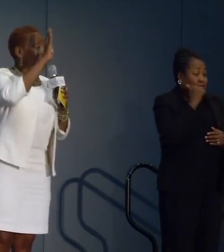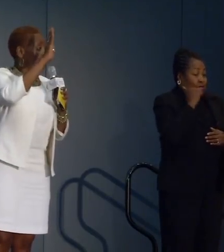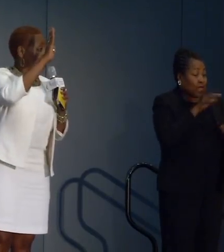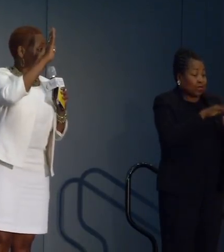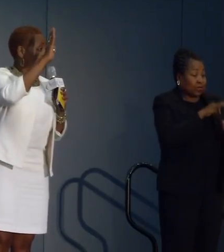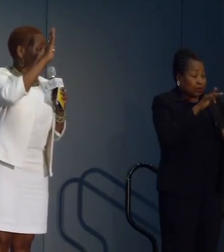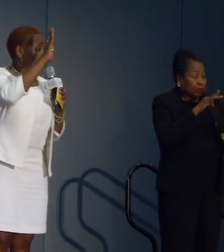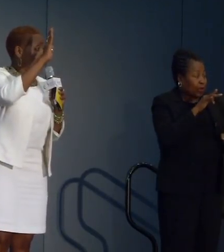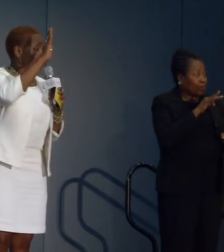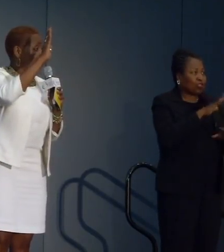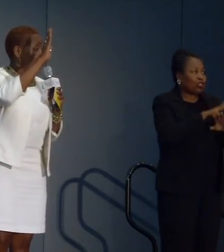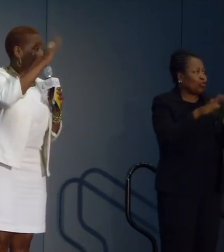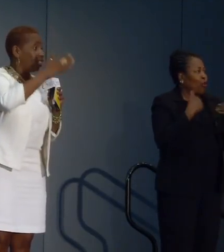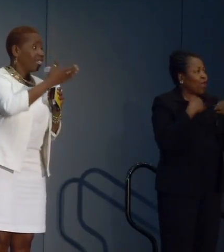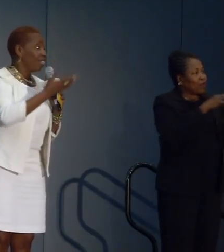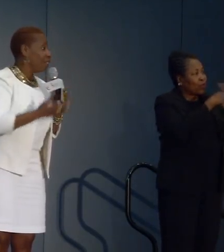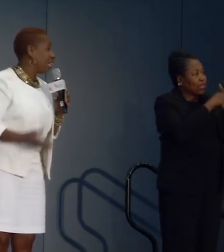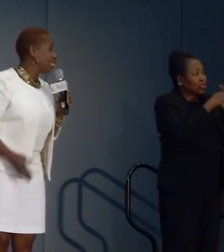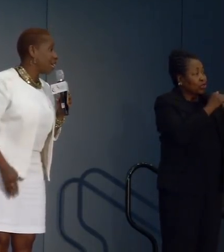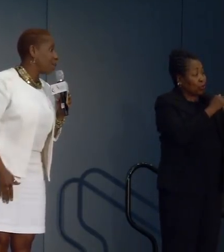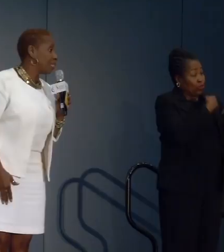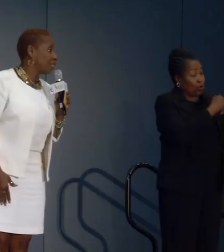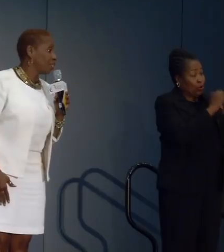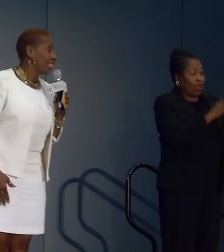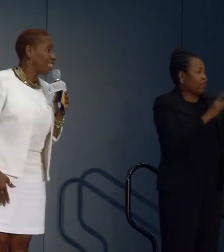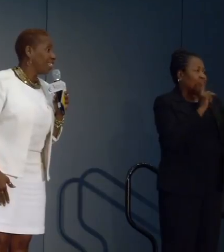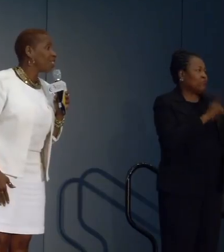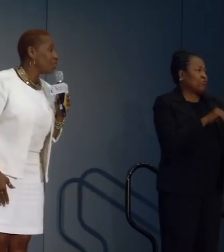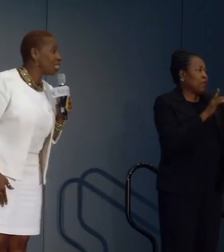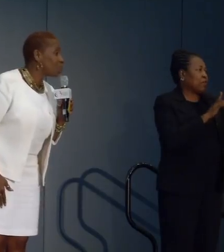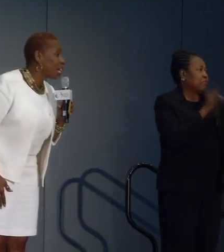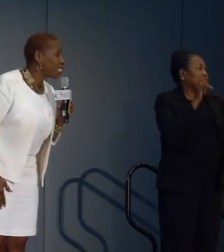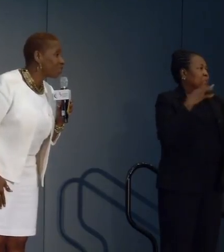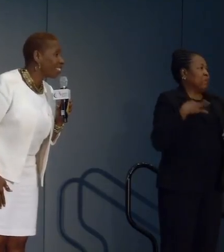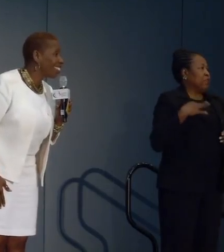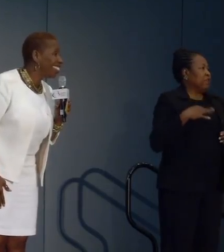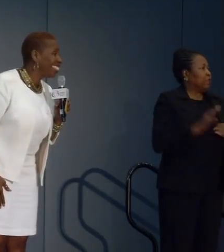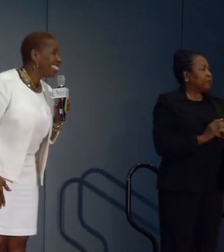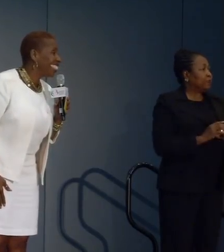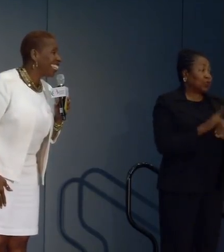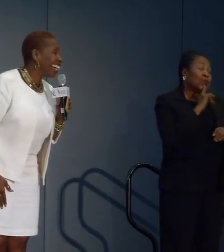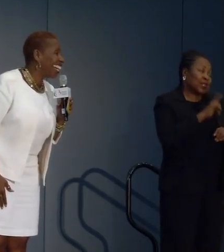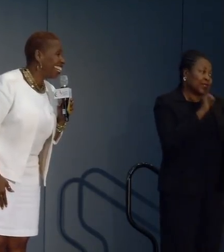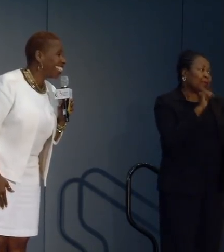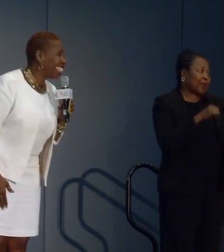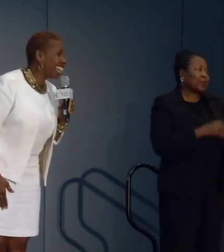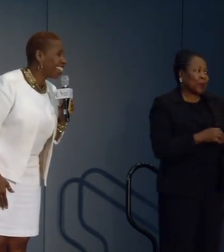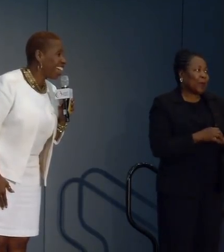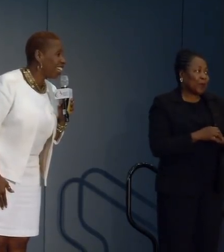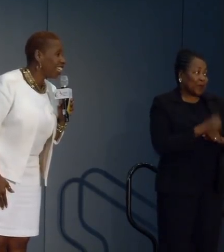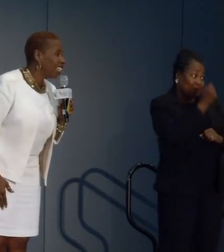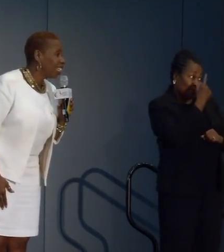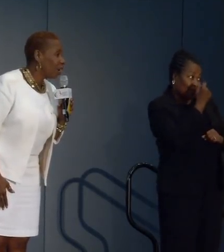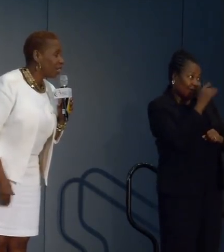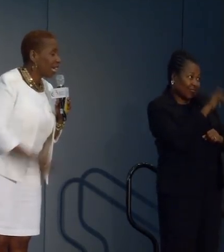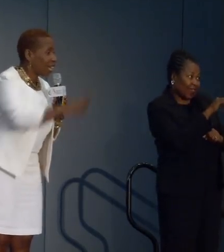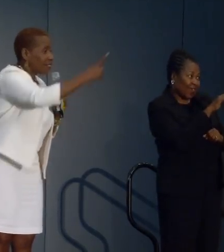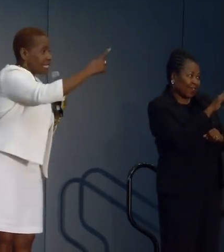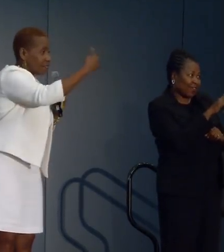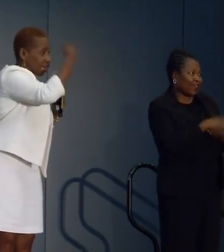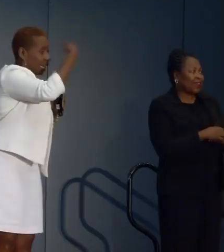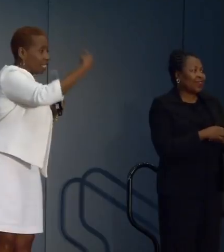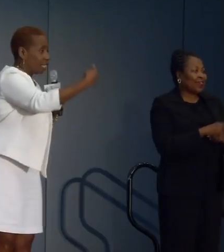you don't have a relationship with your creator, you can't tap into it. So it is possible. Yeah? Got that?